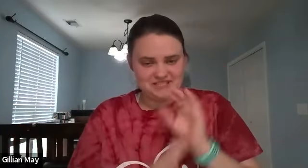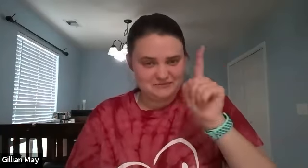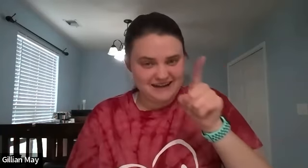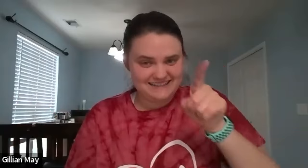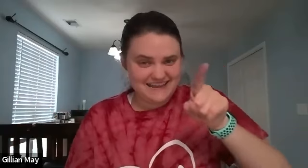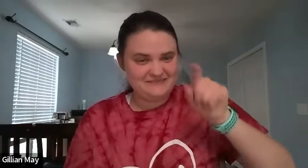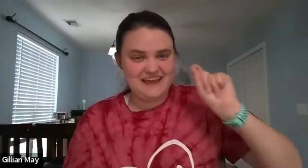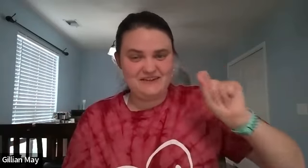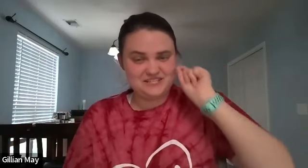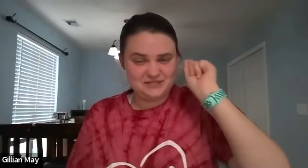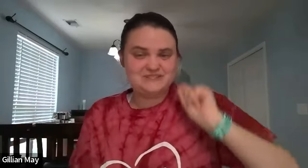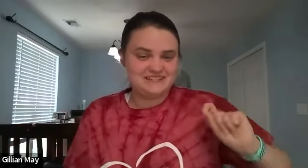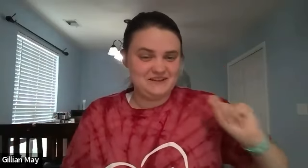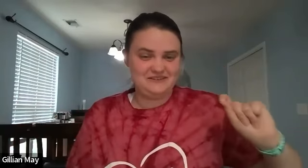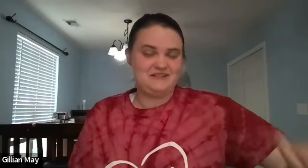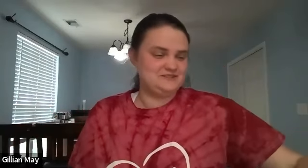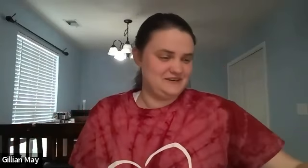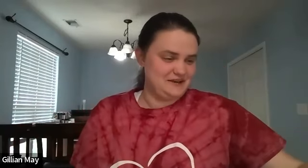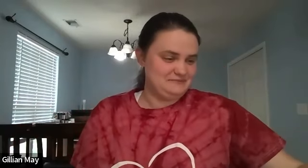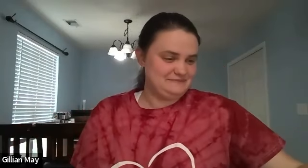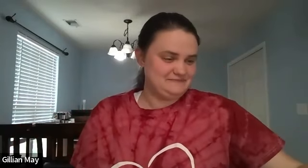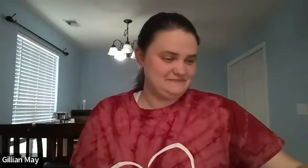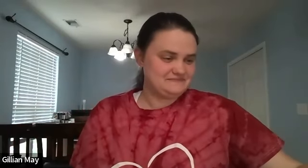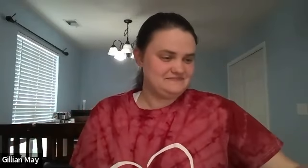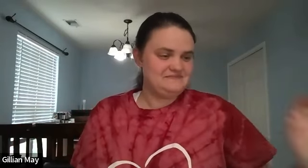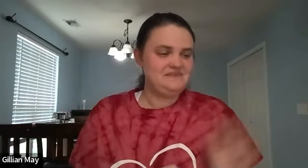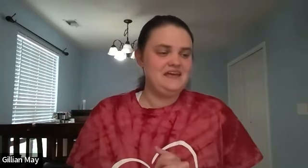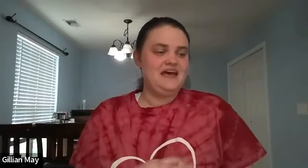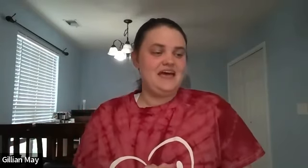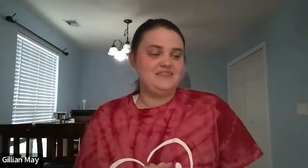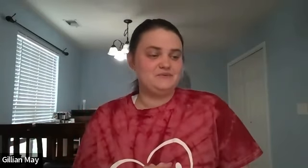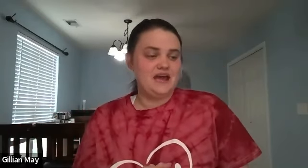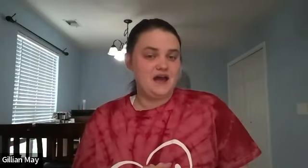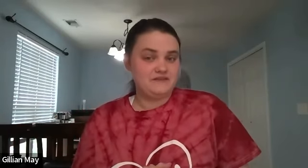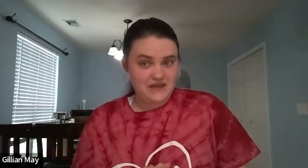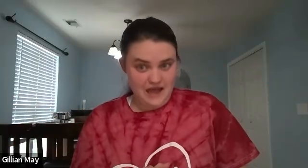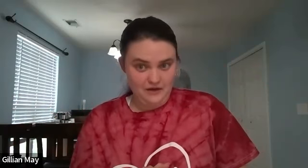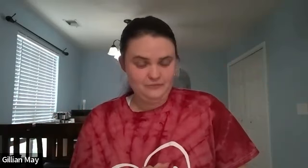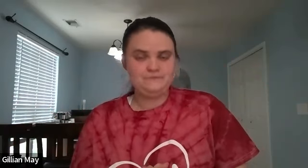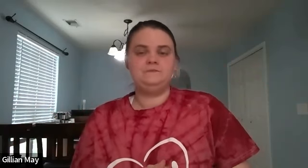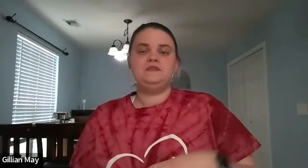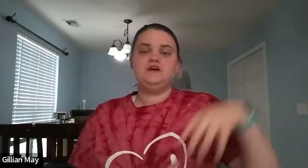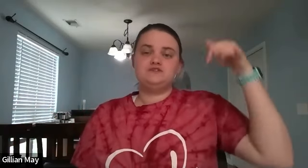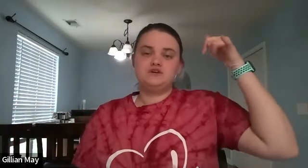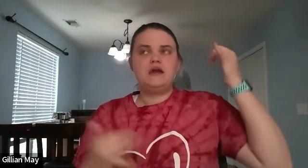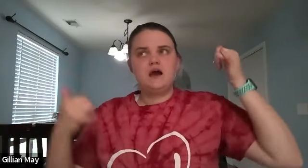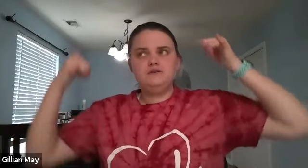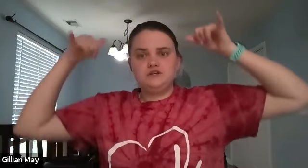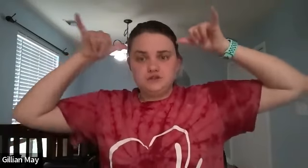She's writing it down now that she will send along the colors video. And then we have cow. So cow, you can do